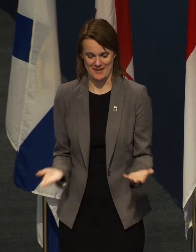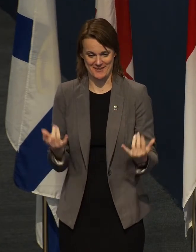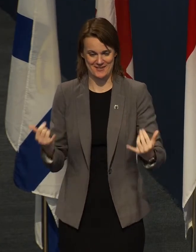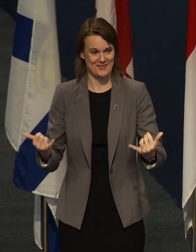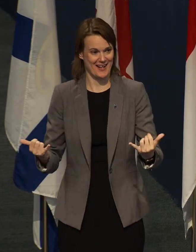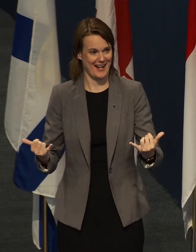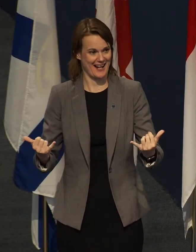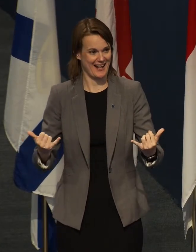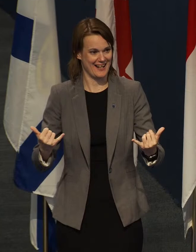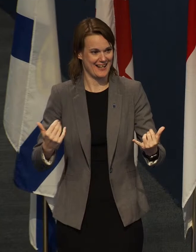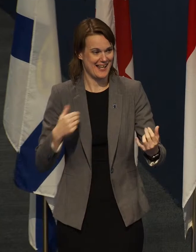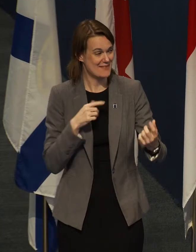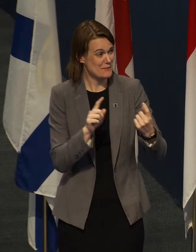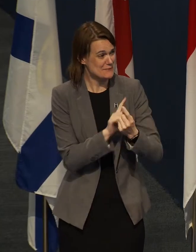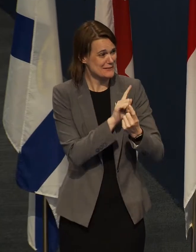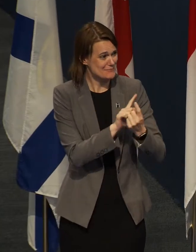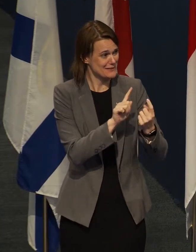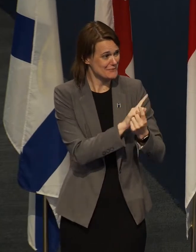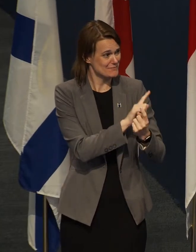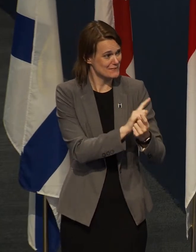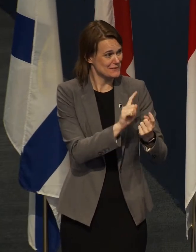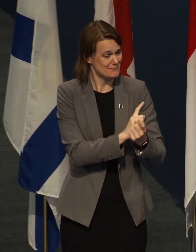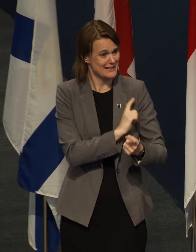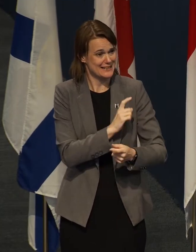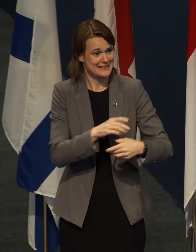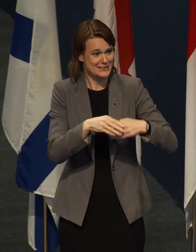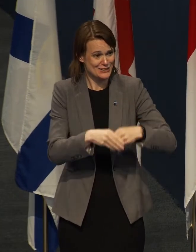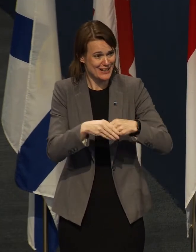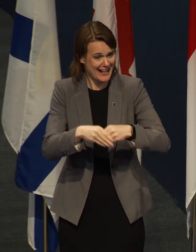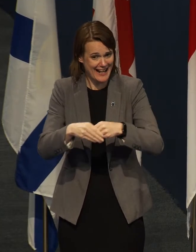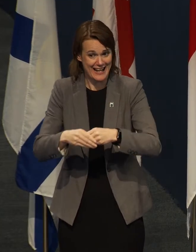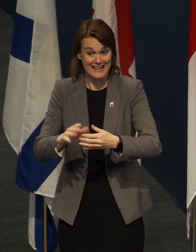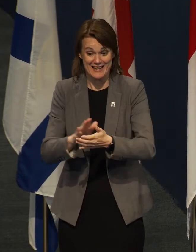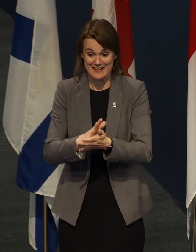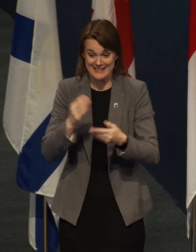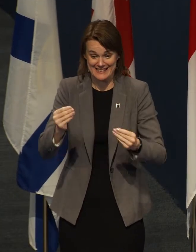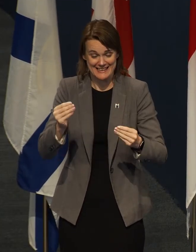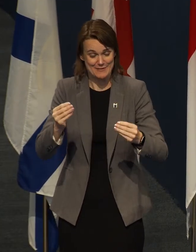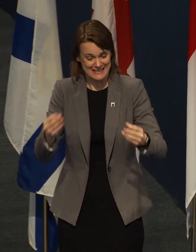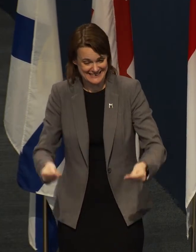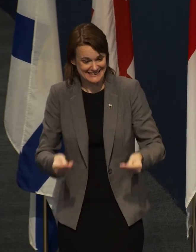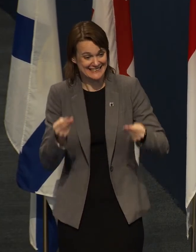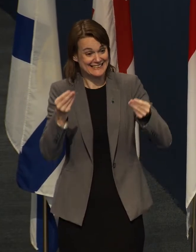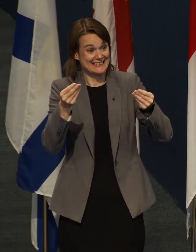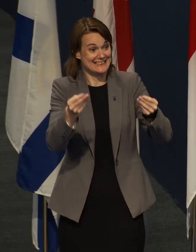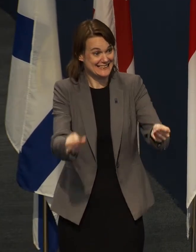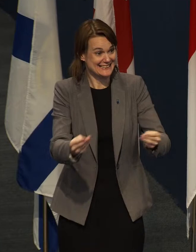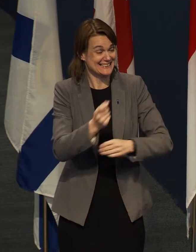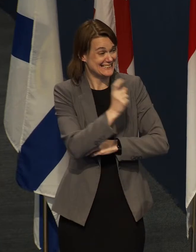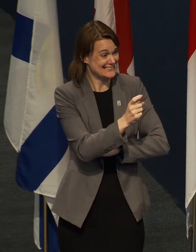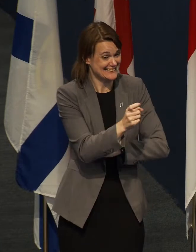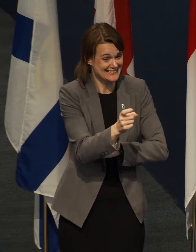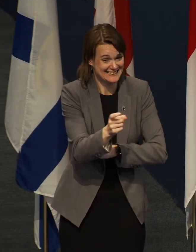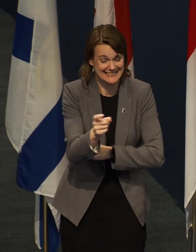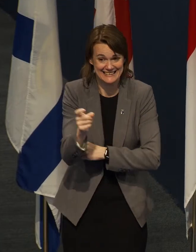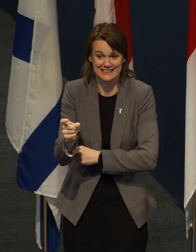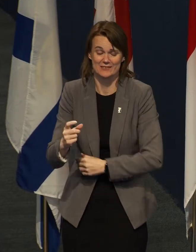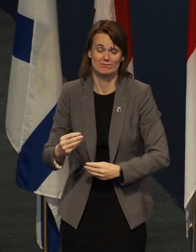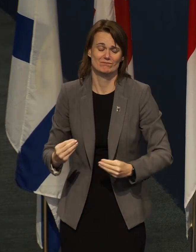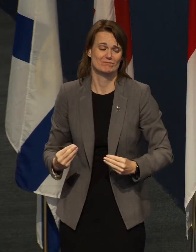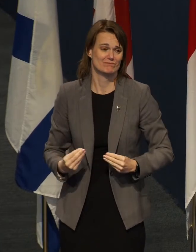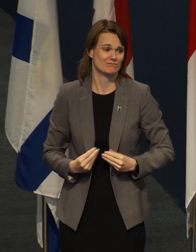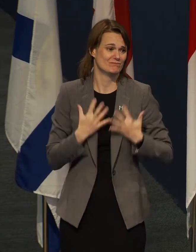get to shake the hands of each and every one of you in a couple minutes, to give you your credential is truly one of the most